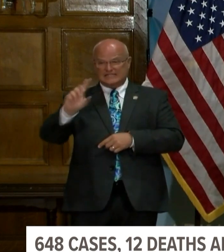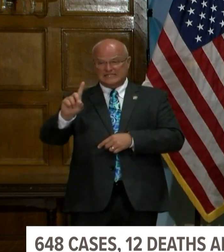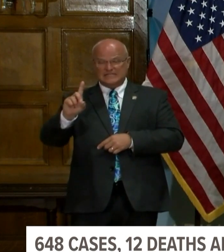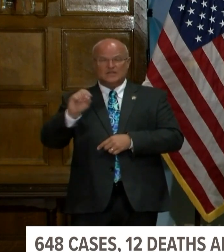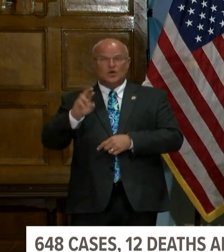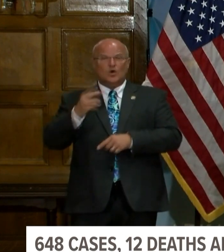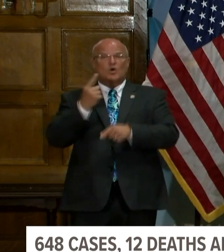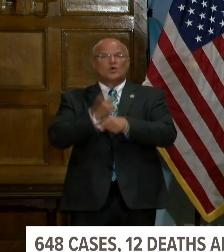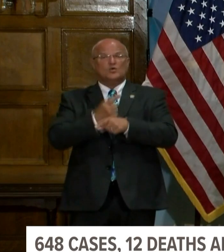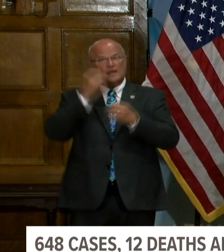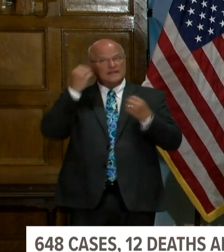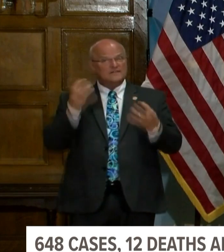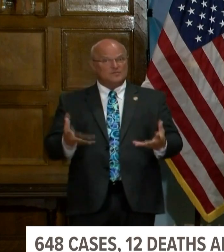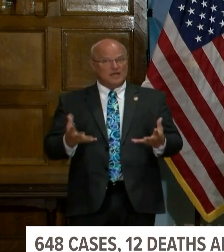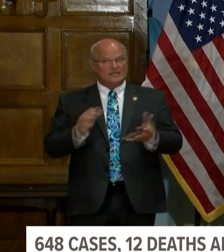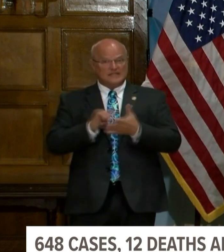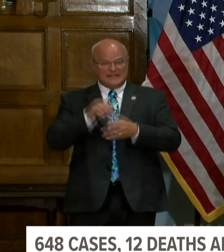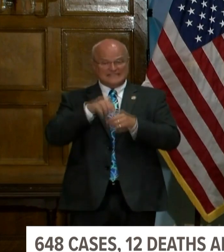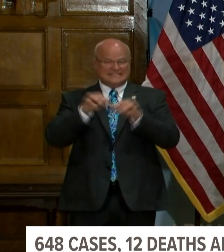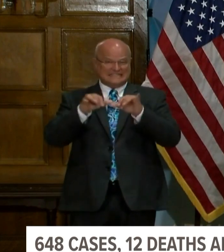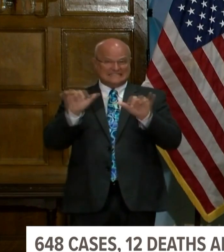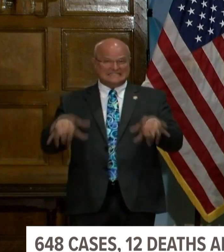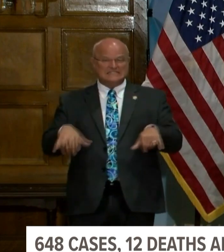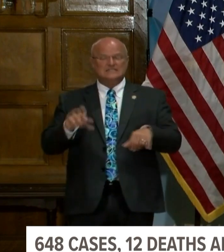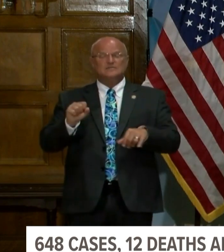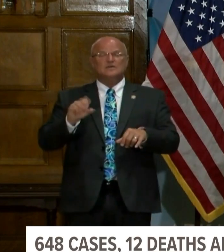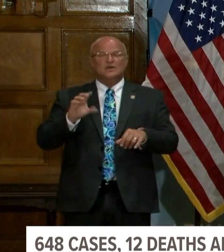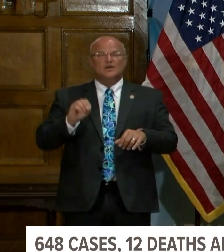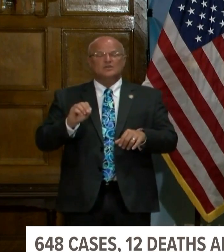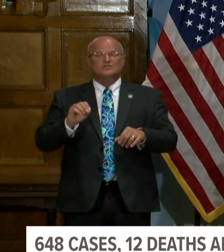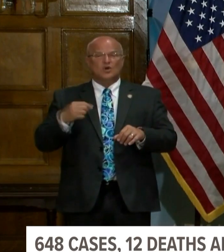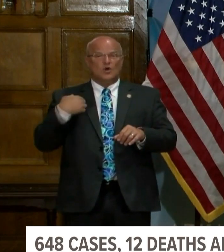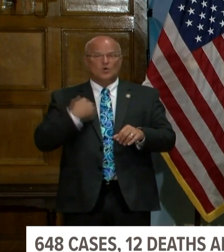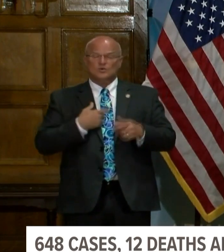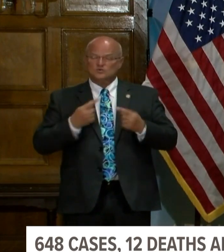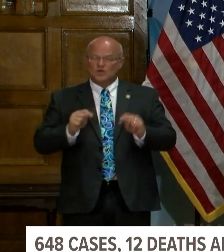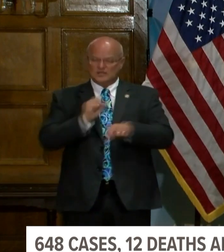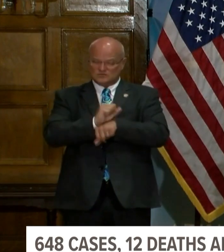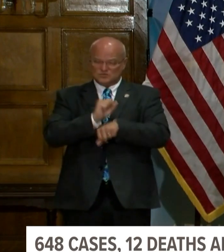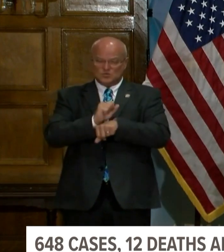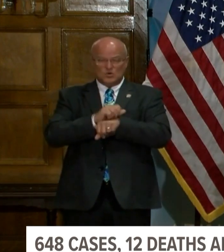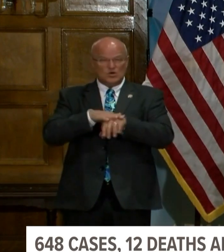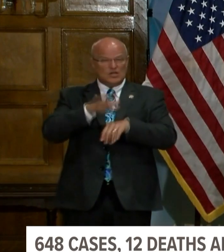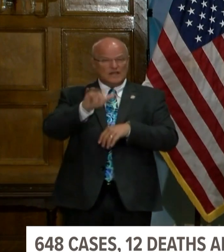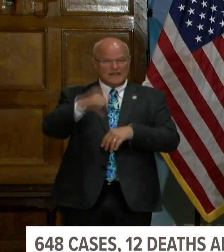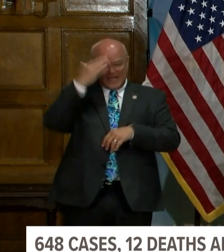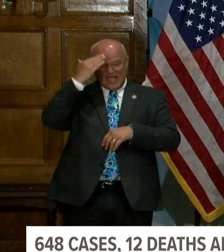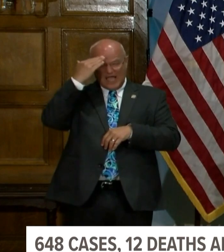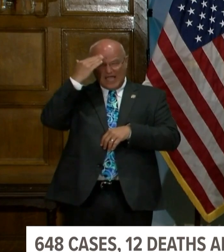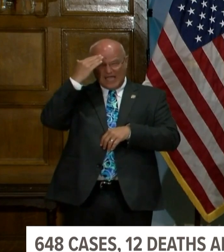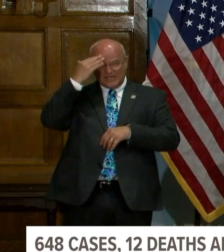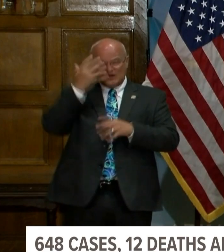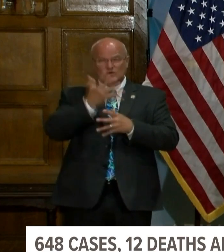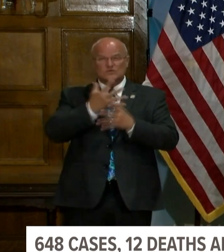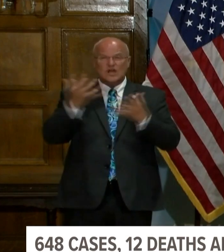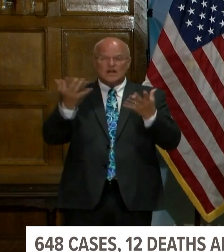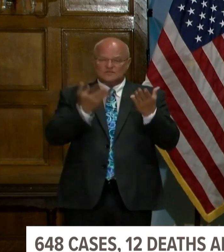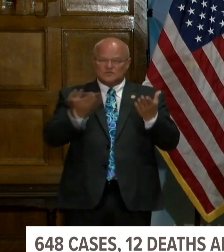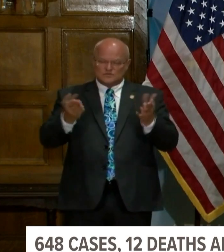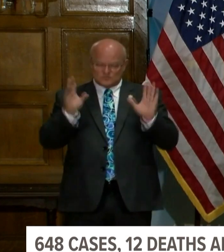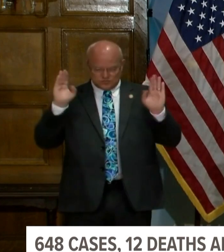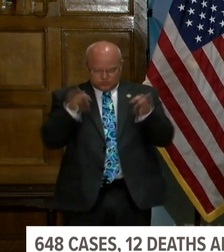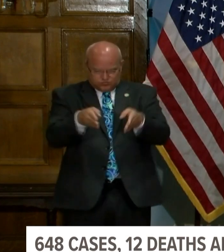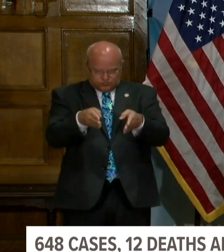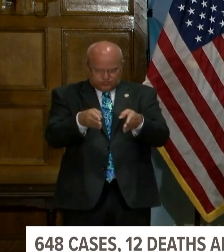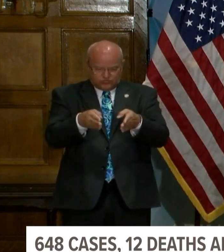identity or to correct the information that's in the system. And so we're trying to work through that. I know they're devoting a lot of resources to it.